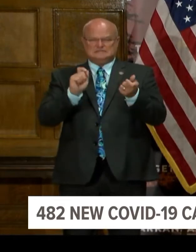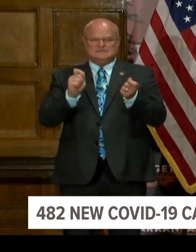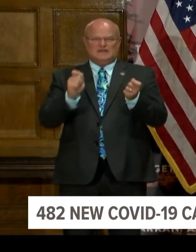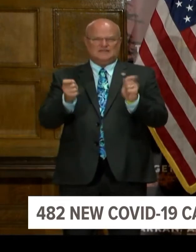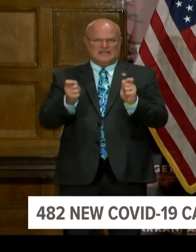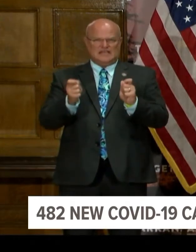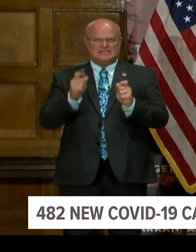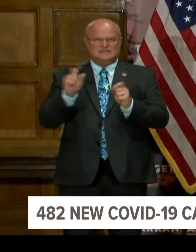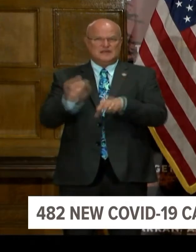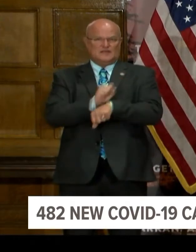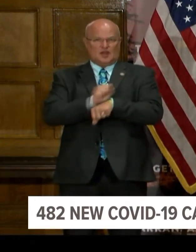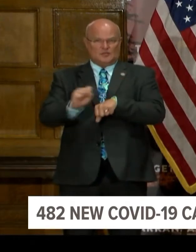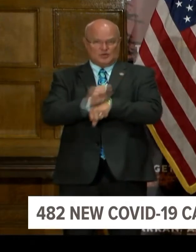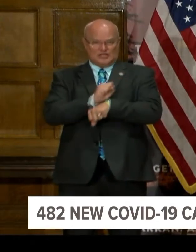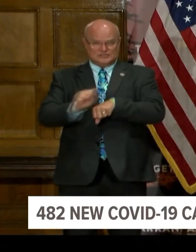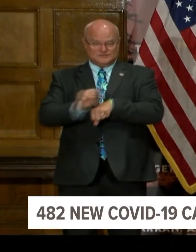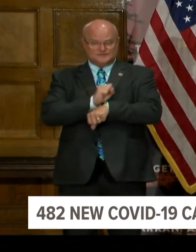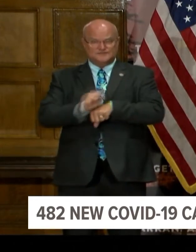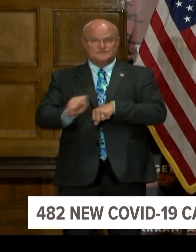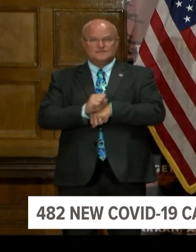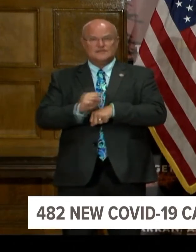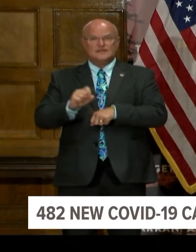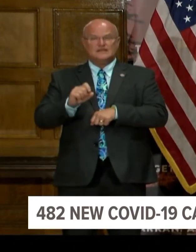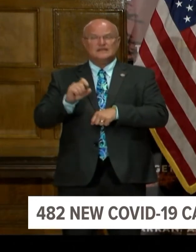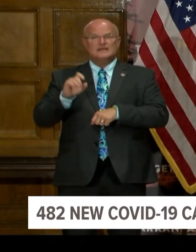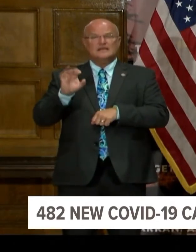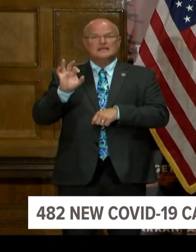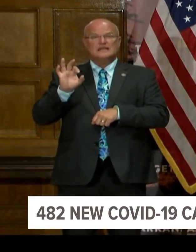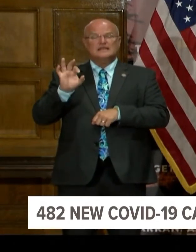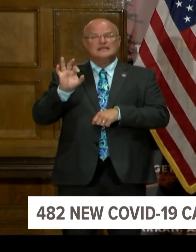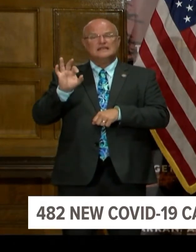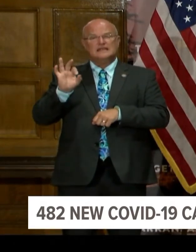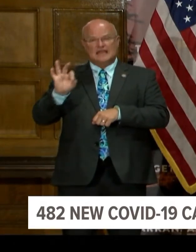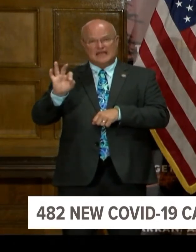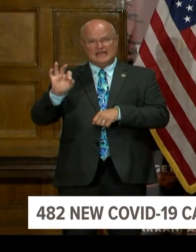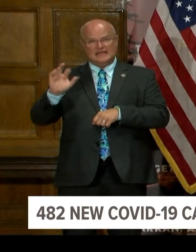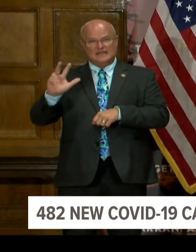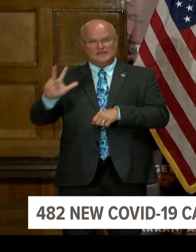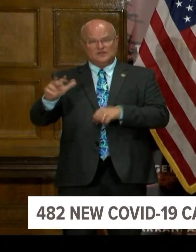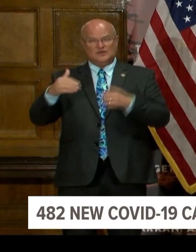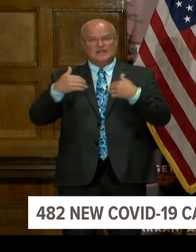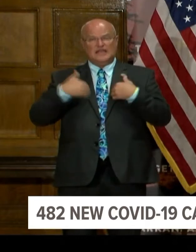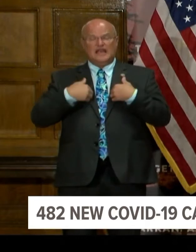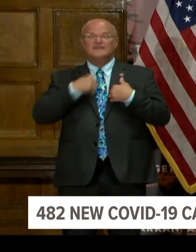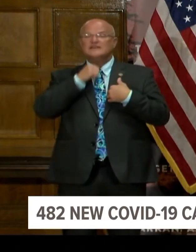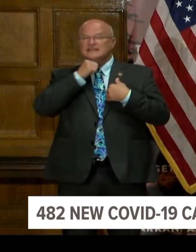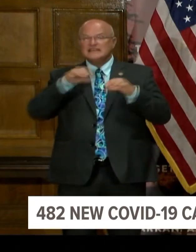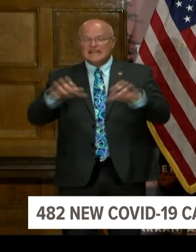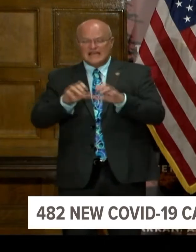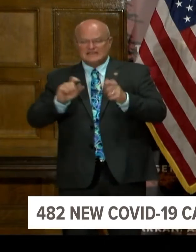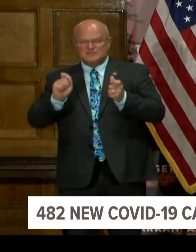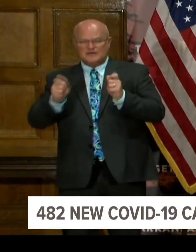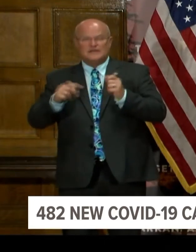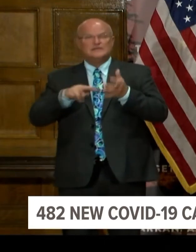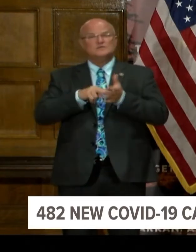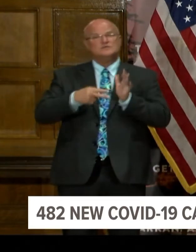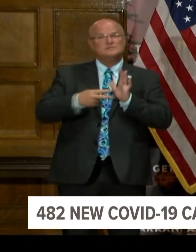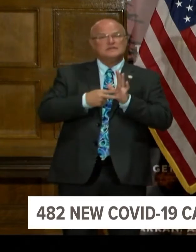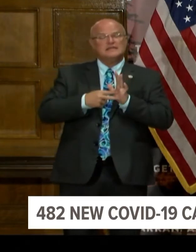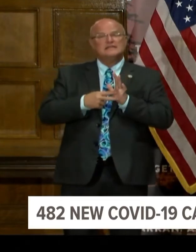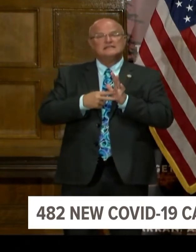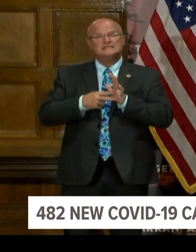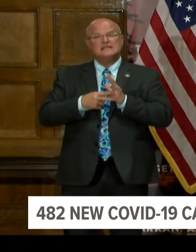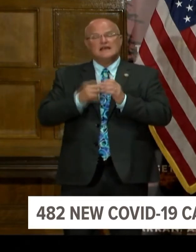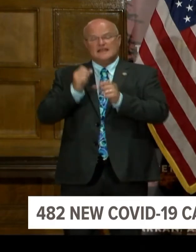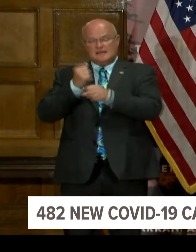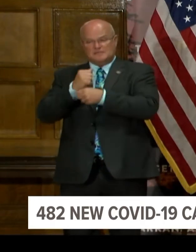modification of their operations. 93 have inactive modifications, which means that they have